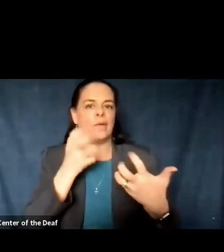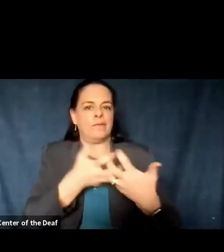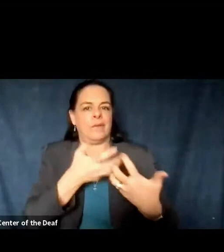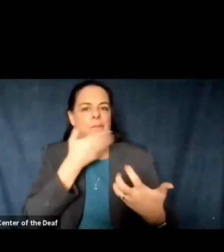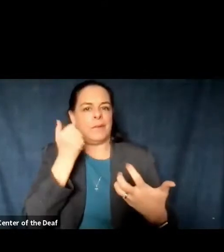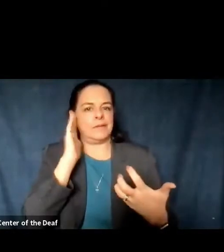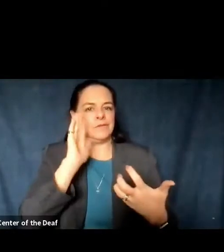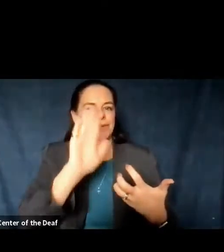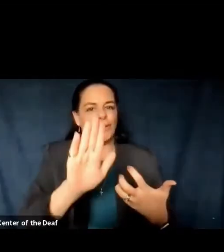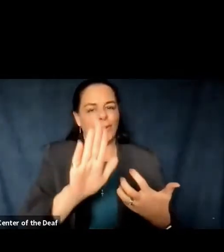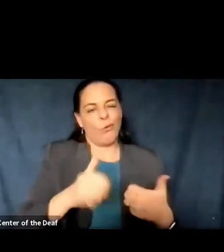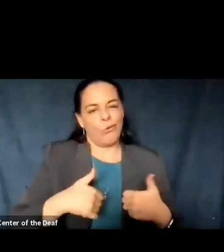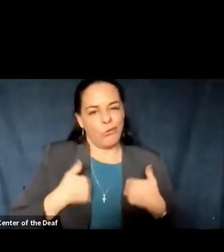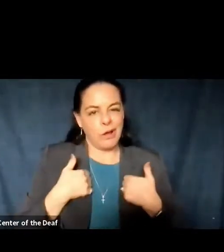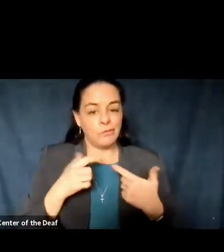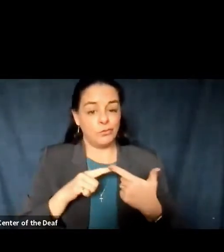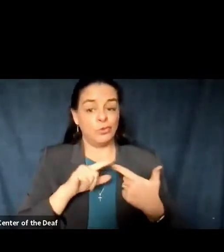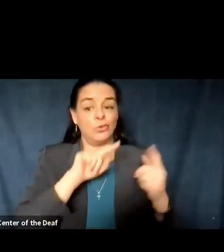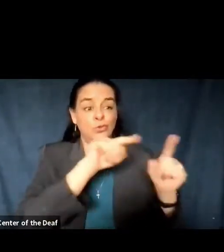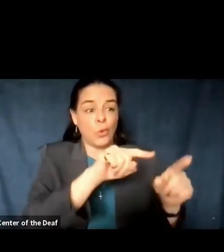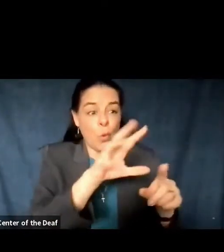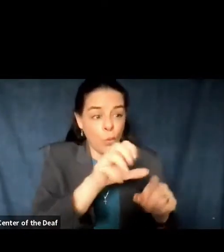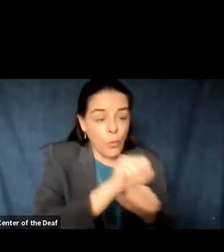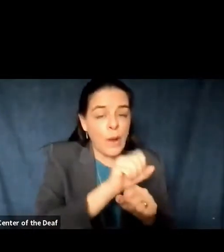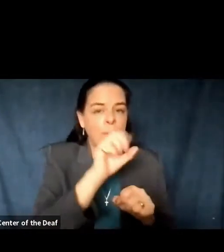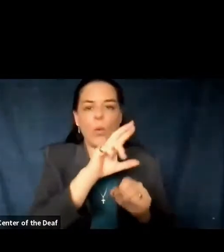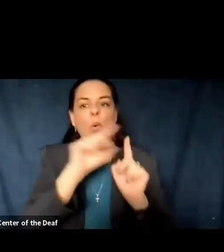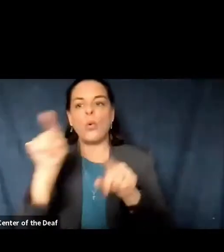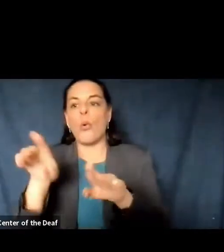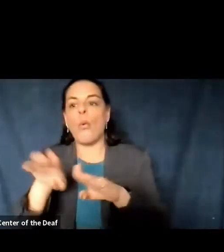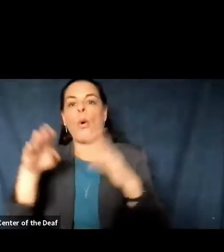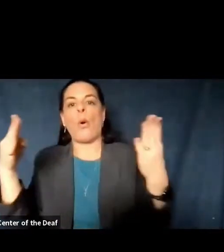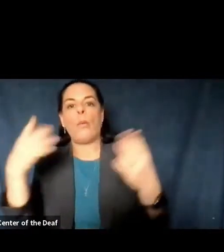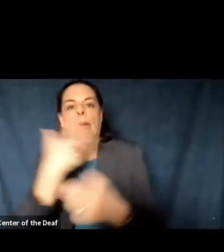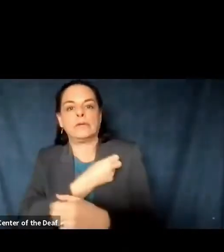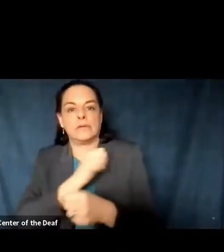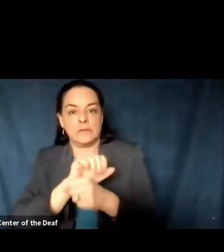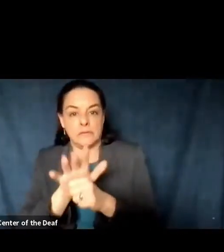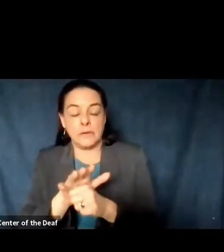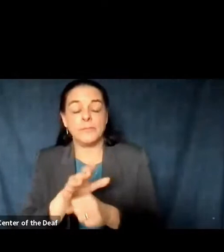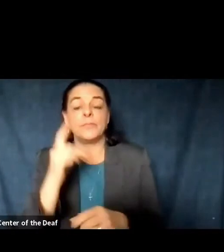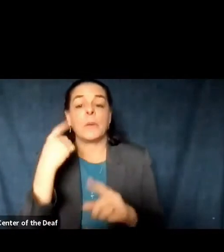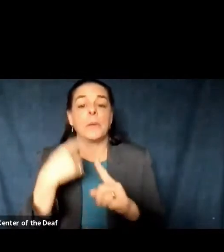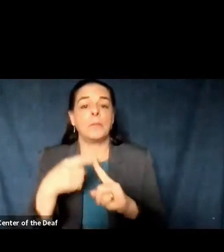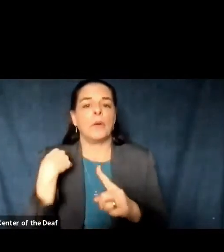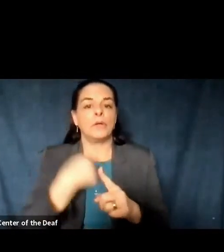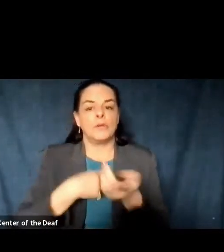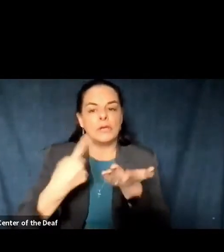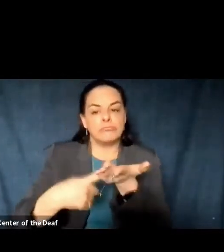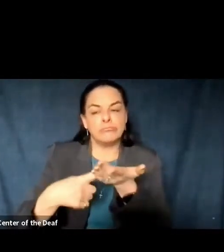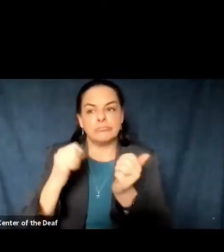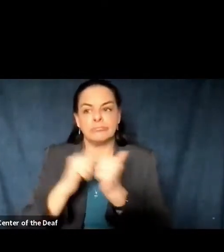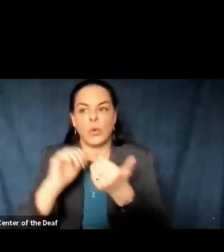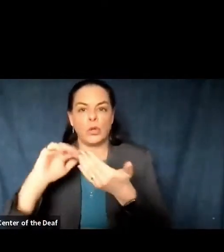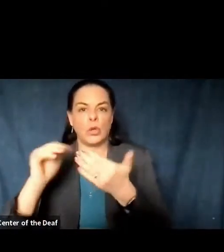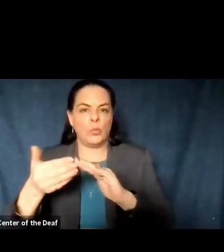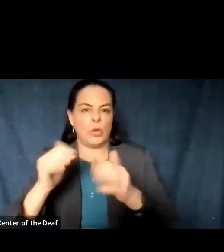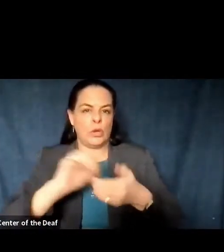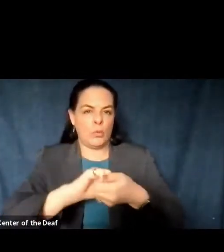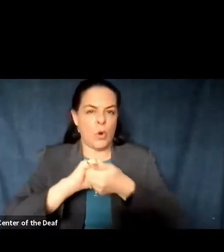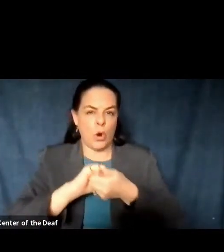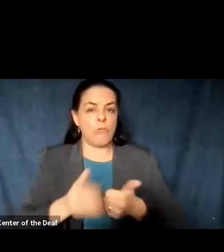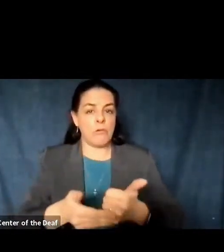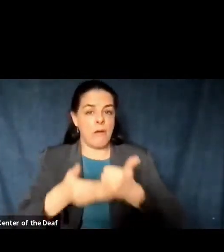situation. Additionally, we are exploring ways to utilize community partners to assist in our vaccination efforts.